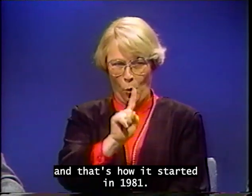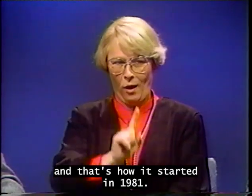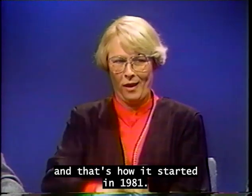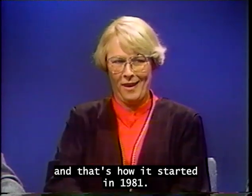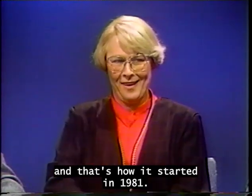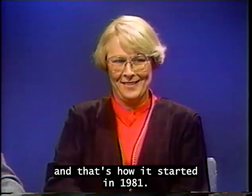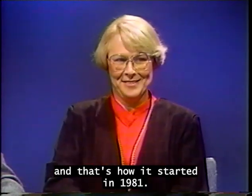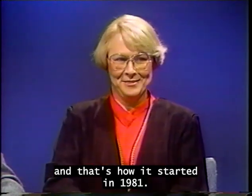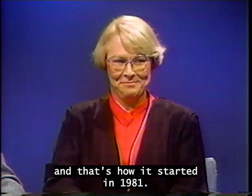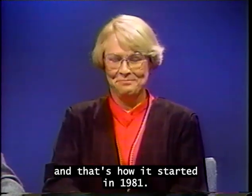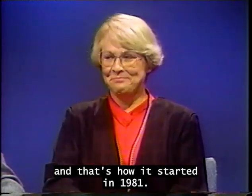in 1981.